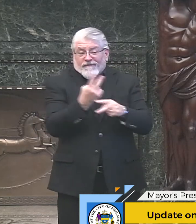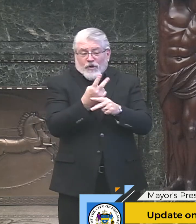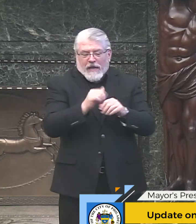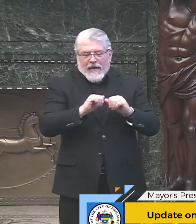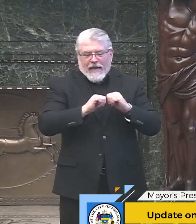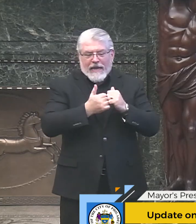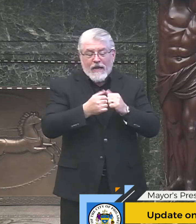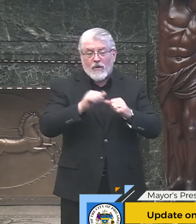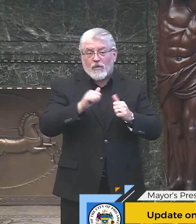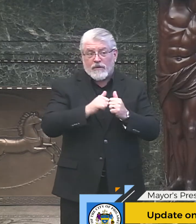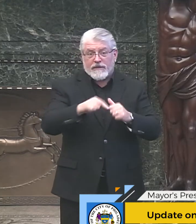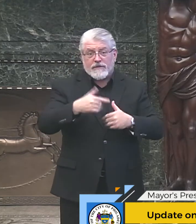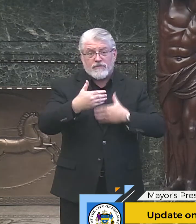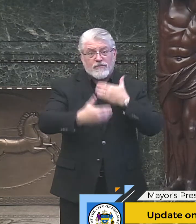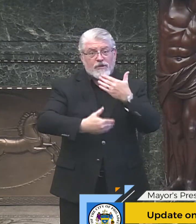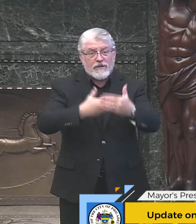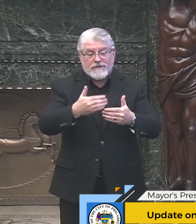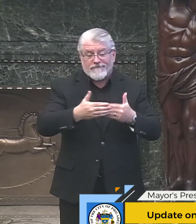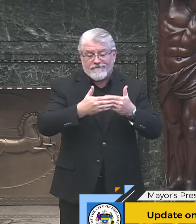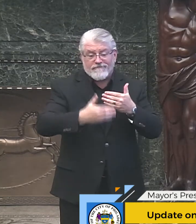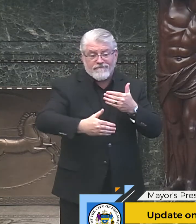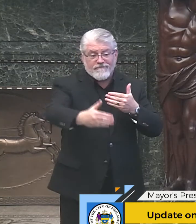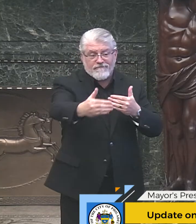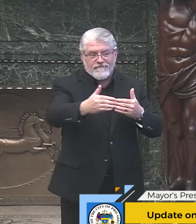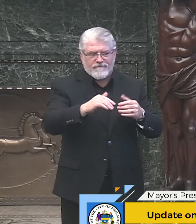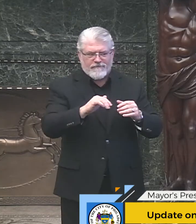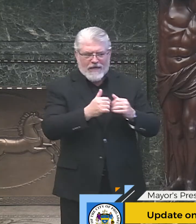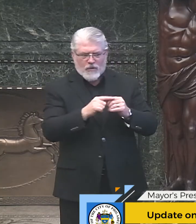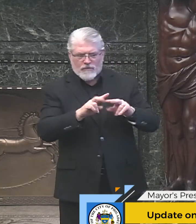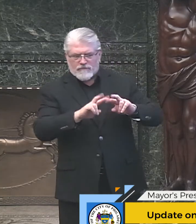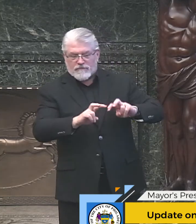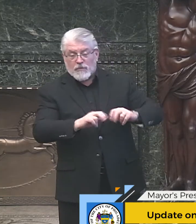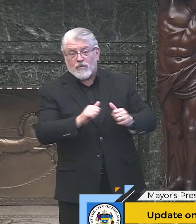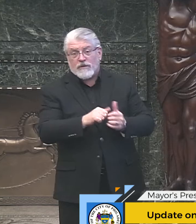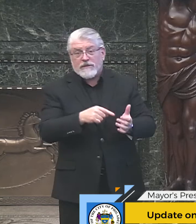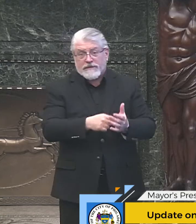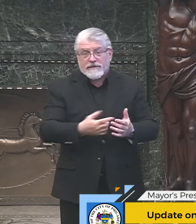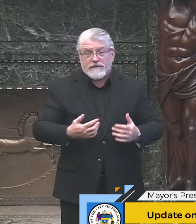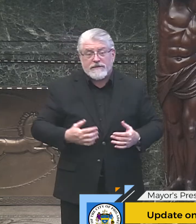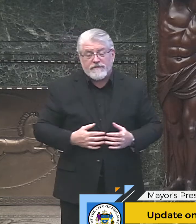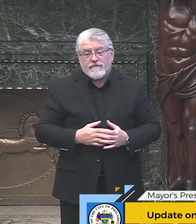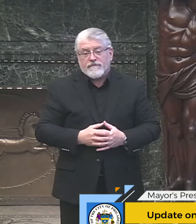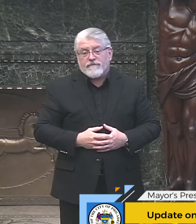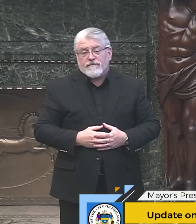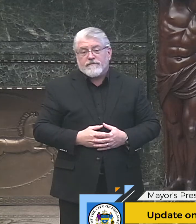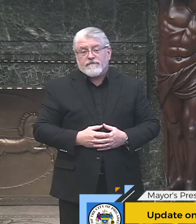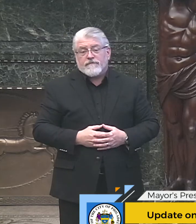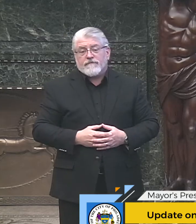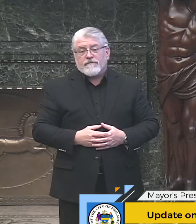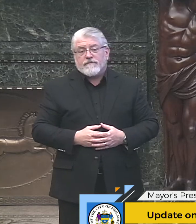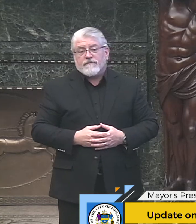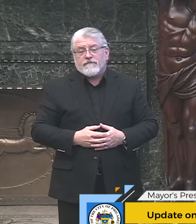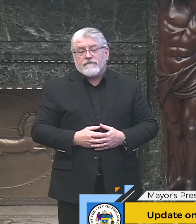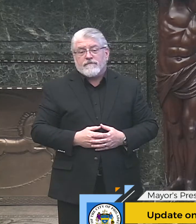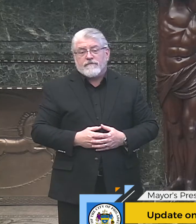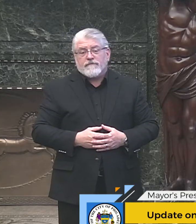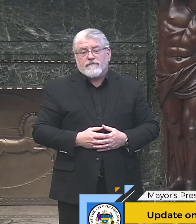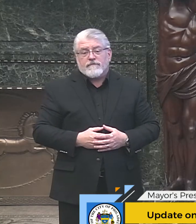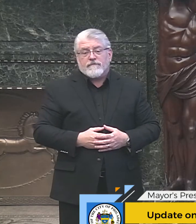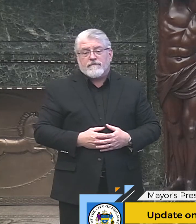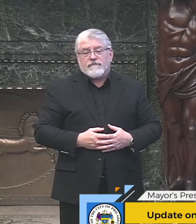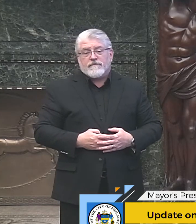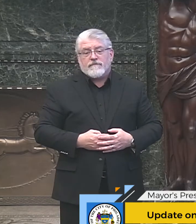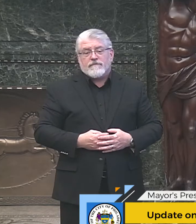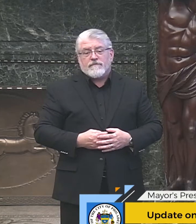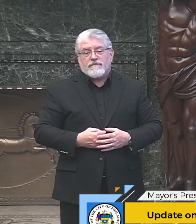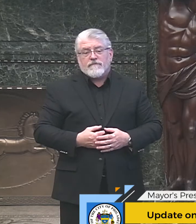drop consideration as part of that? I'm guessing it's probably. The drop conversation is not it's not appropriate for this pandemic.